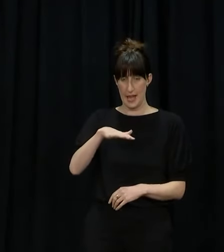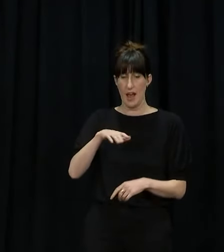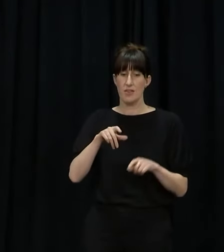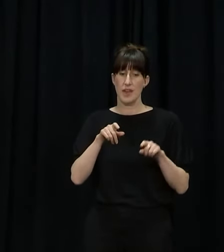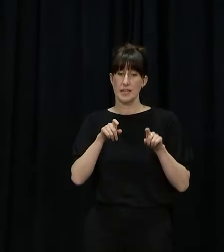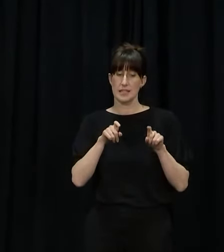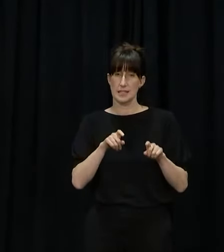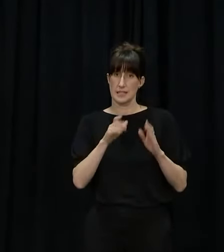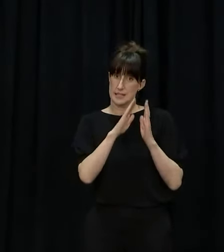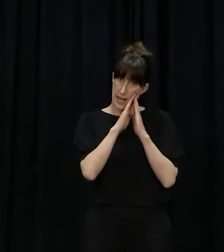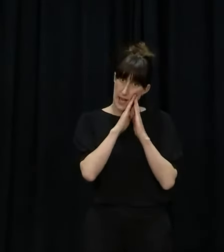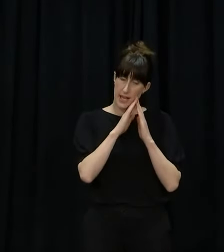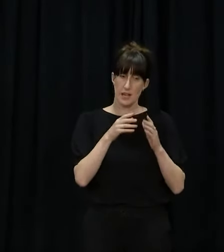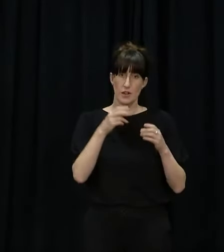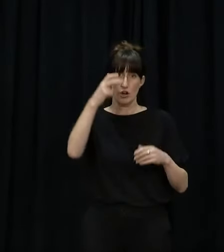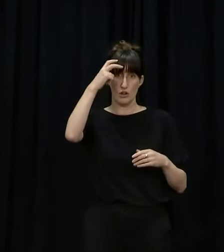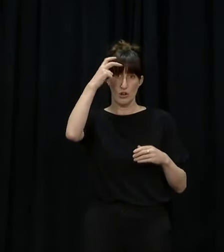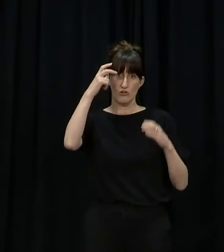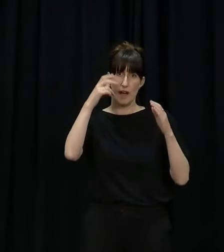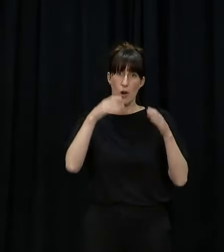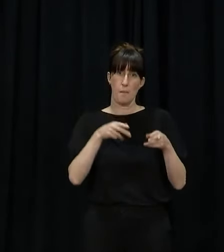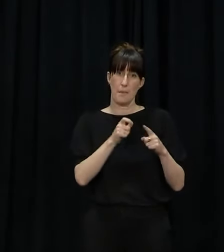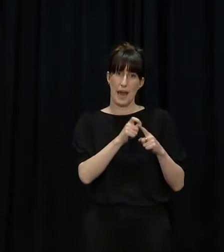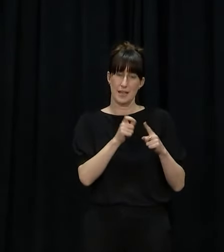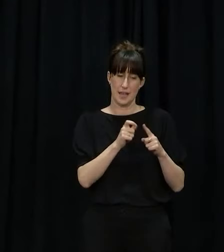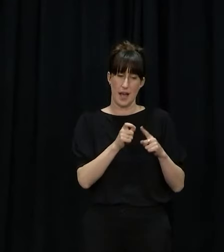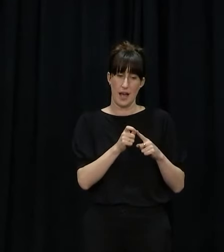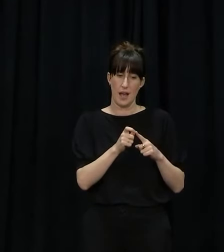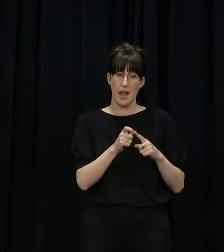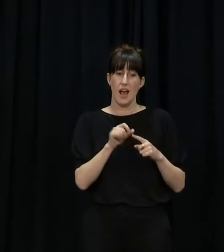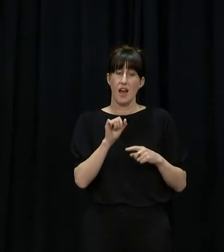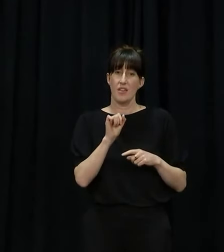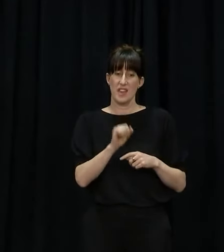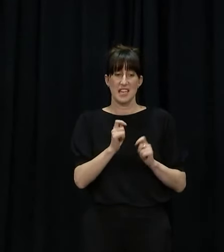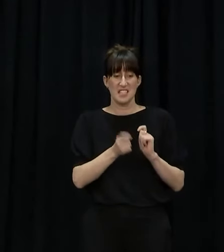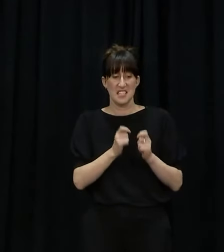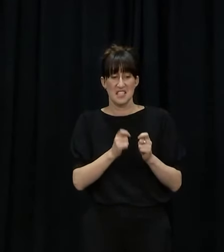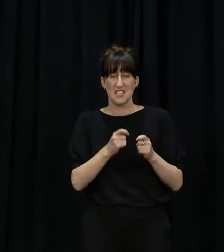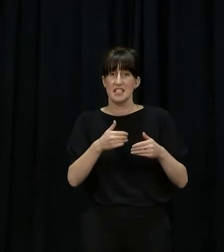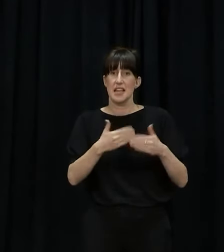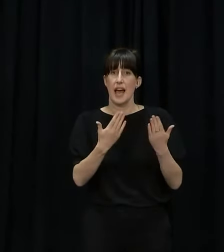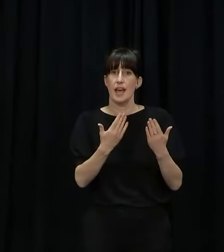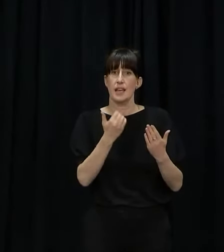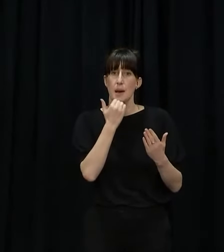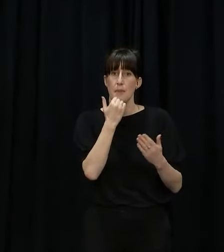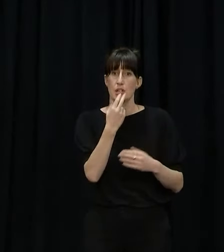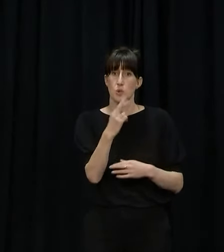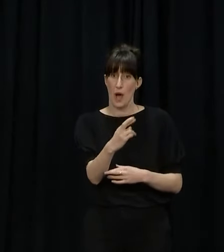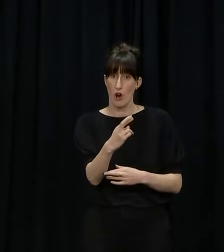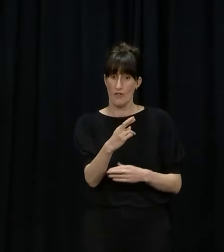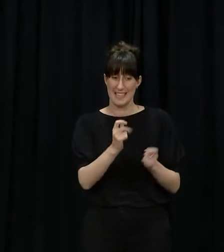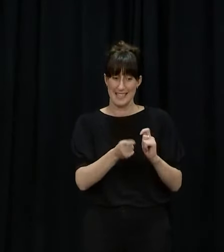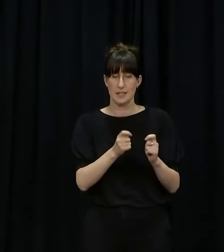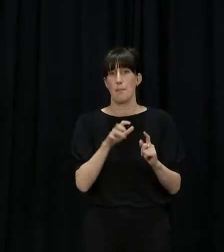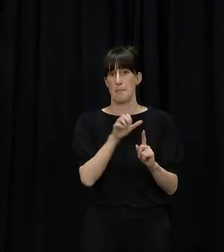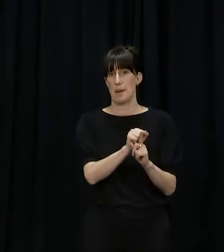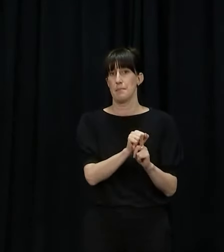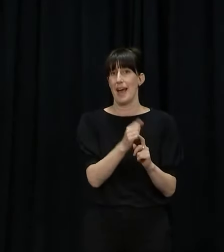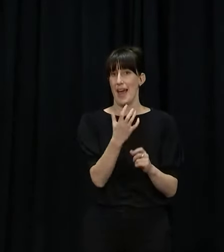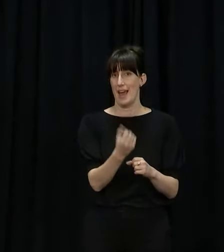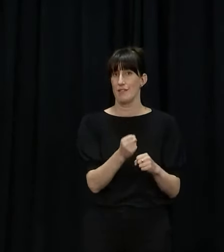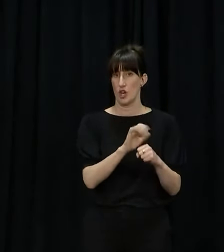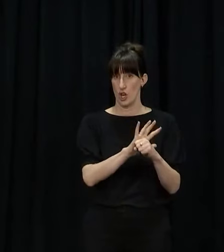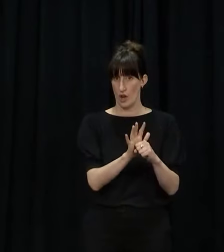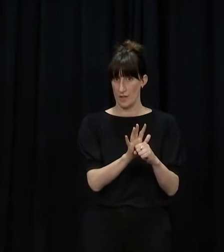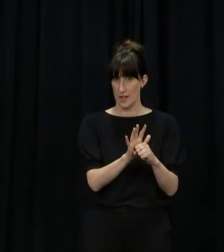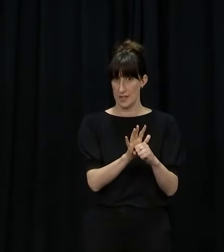tested positive for COVID on their day 12 test. While we're awaiting genome sequencing, we can assume that means we're dealing with